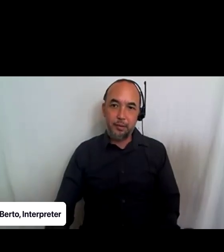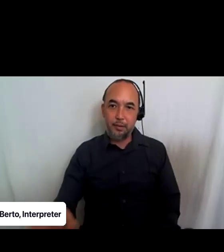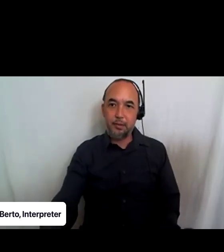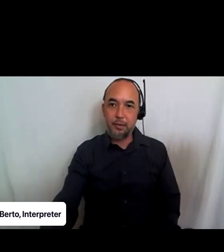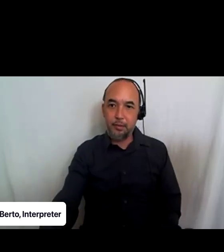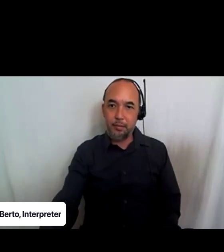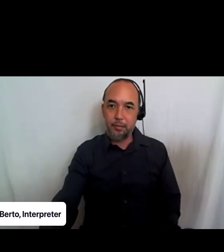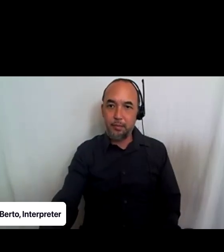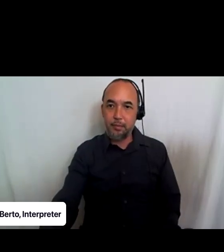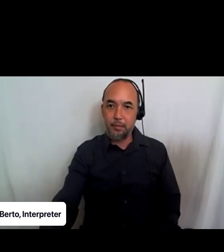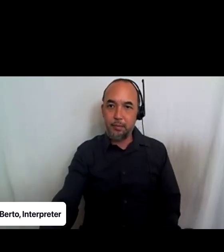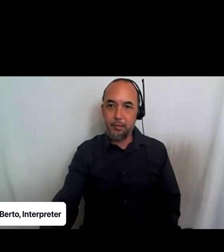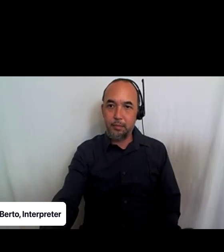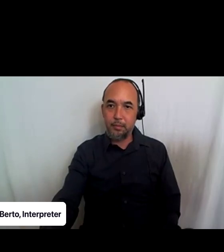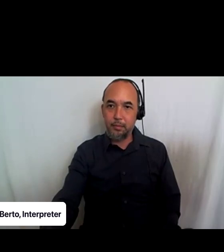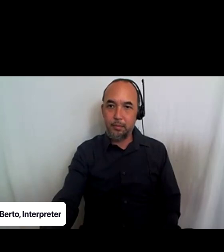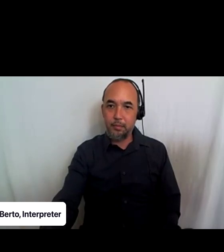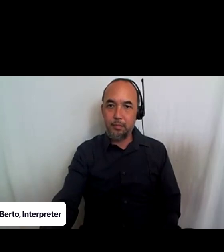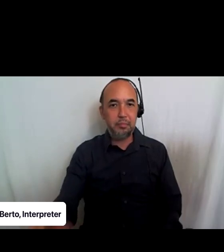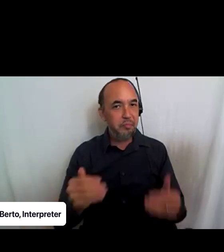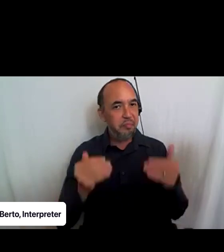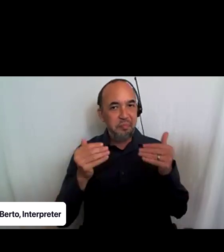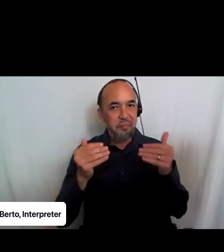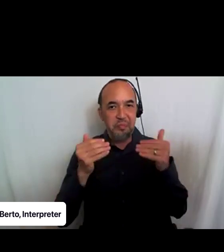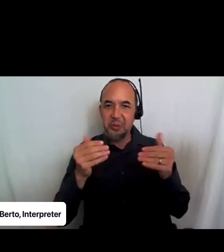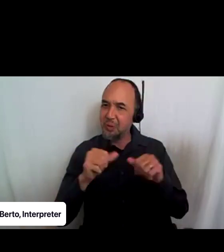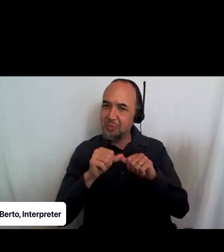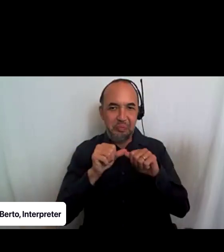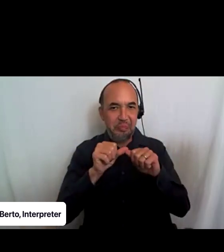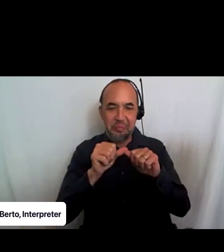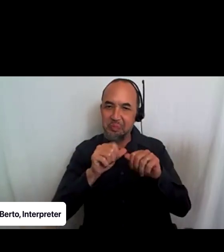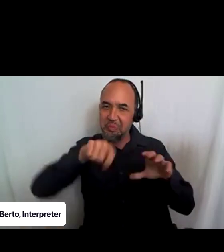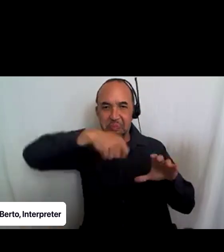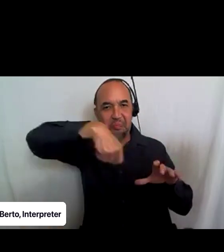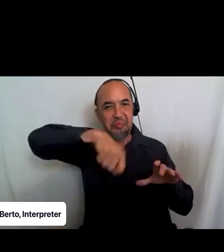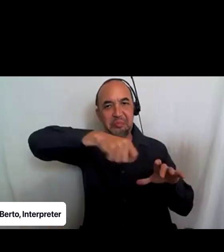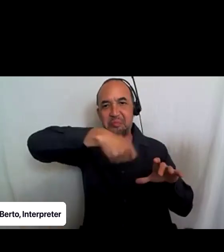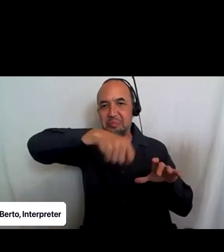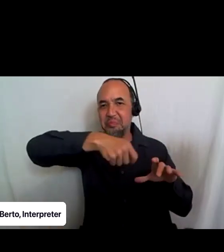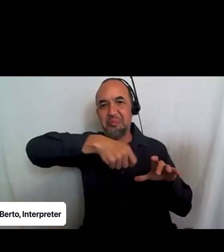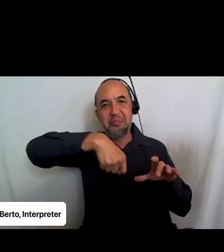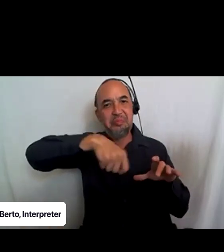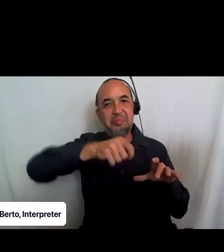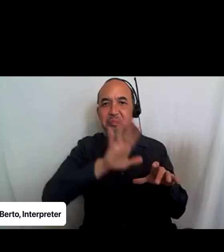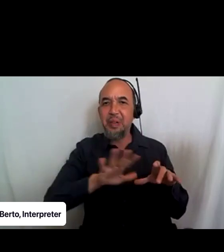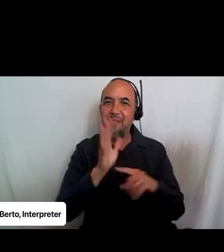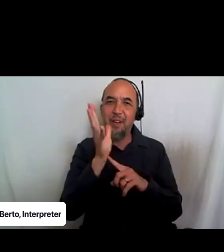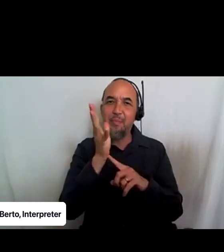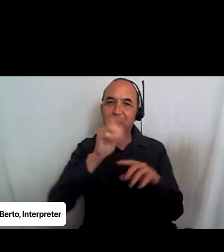Right? And just keep whisking it. We're gonna want to whisk it for about